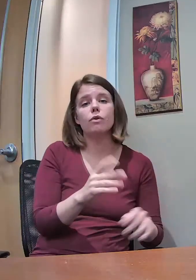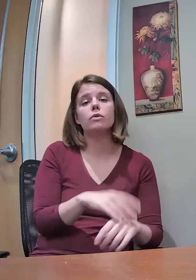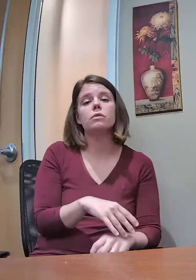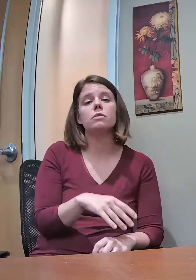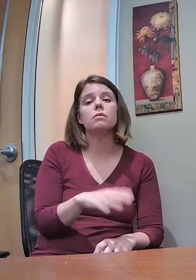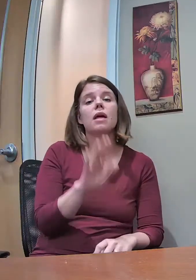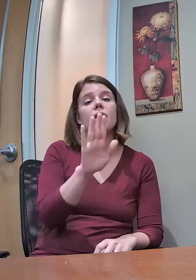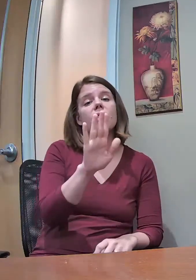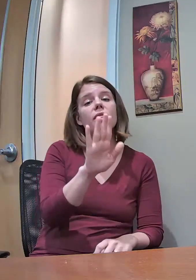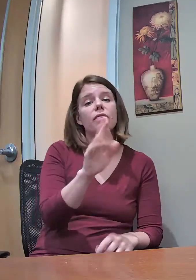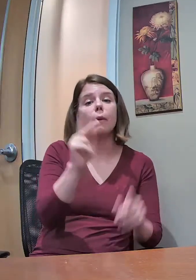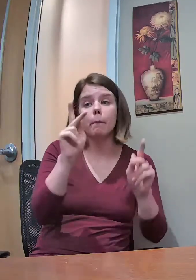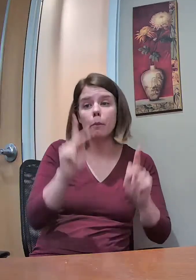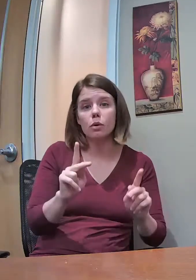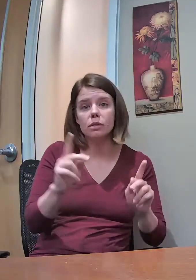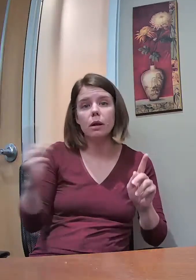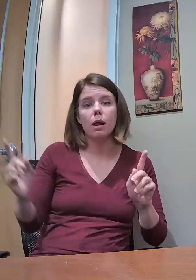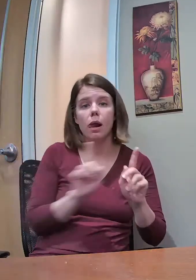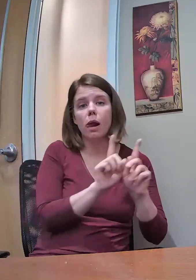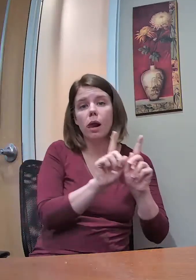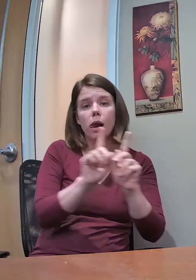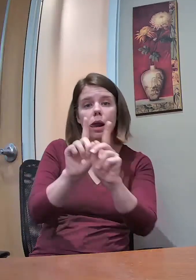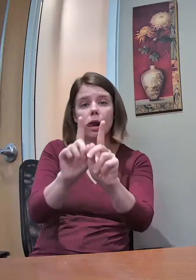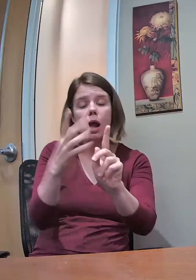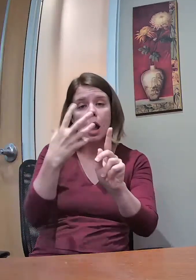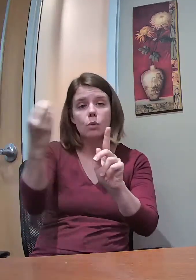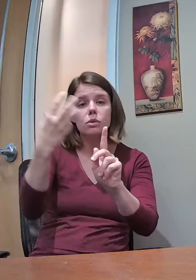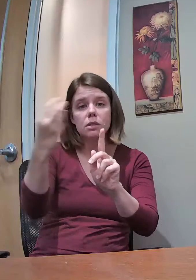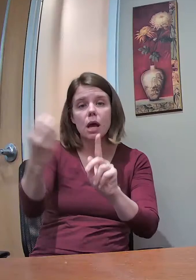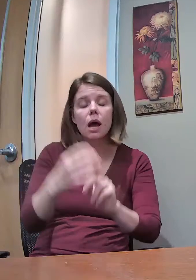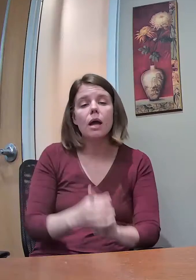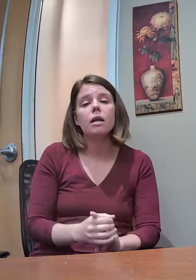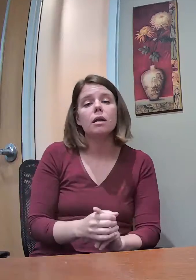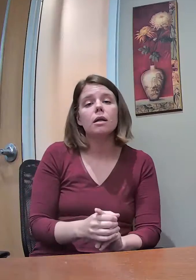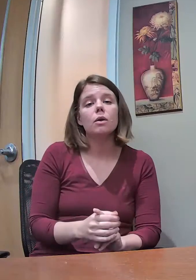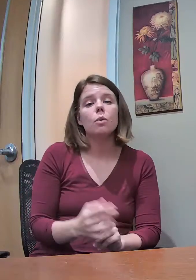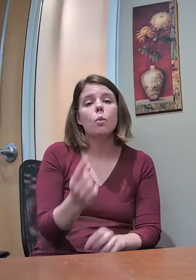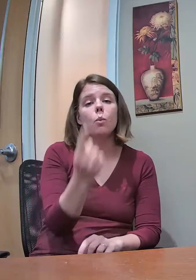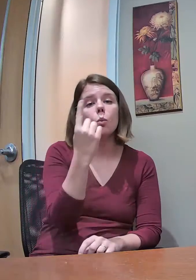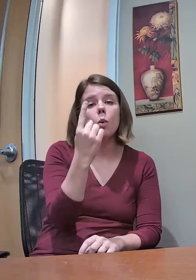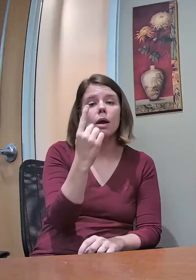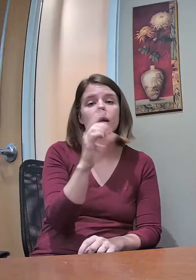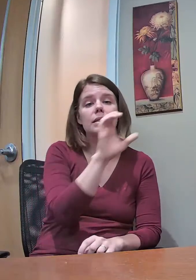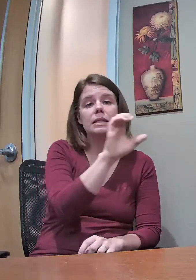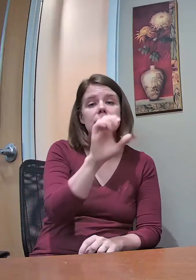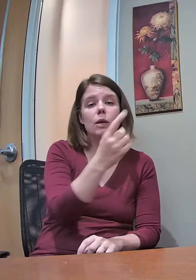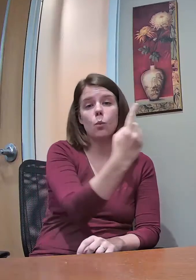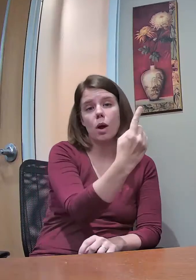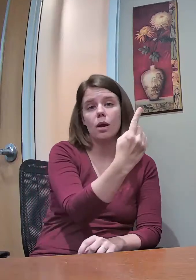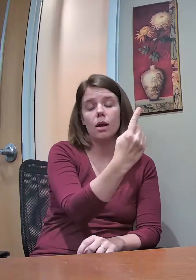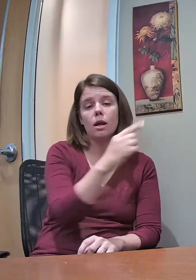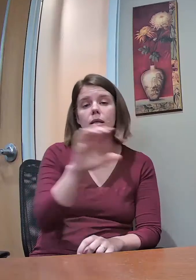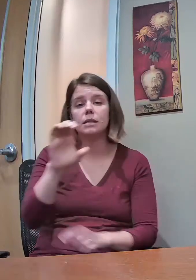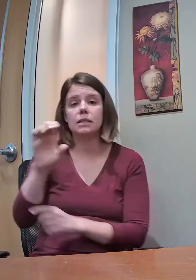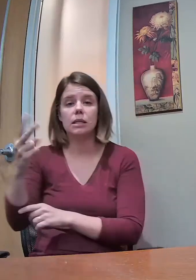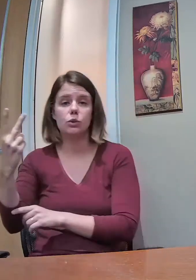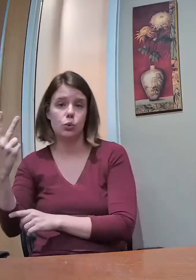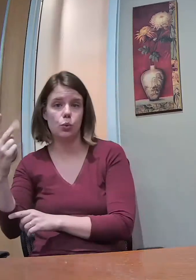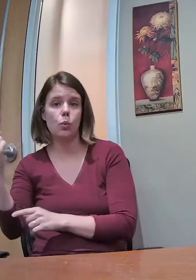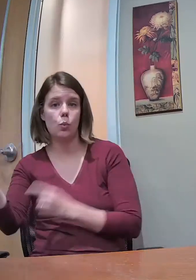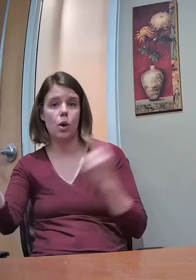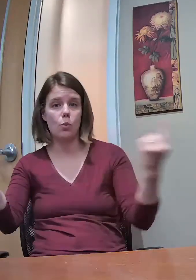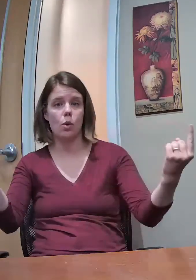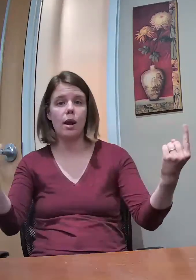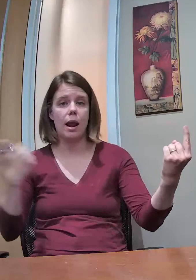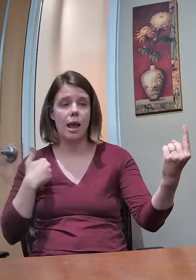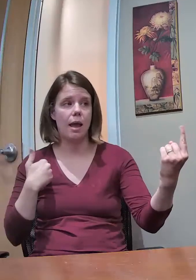2 other courtyards, one at Care Center 1 and one at Care Center 2, and you are welcome to take them out there. Please